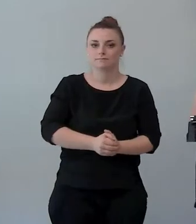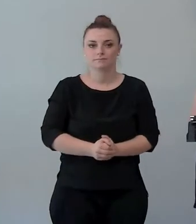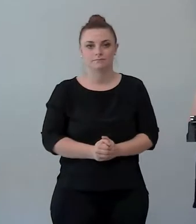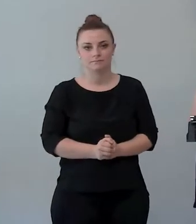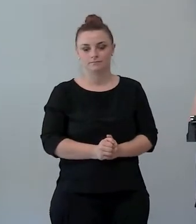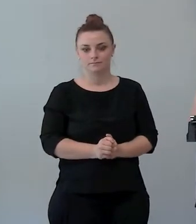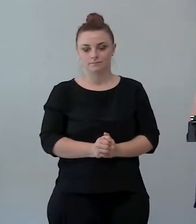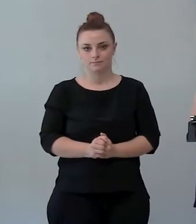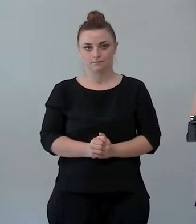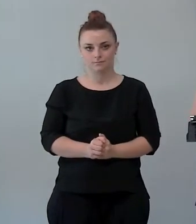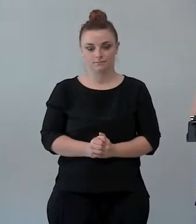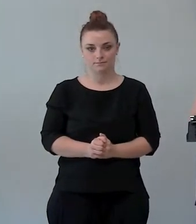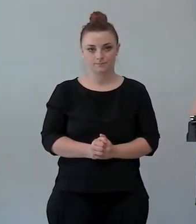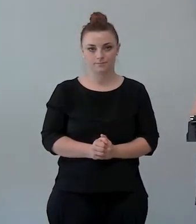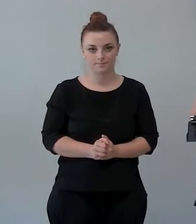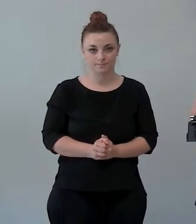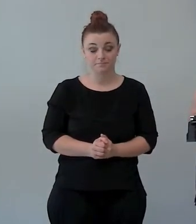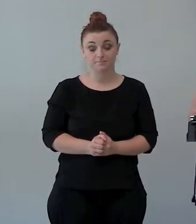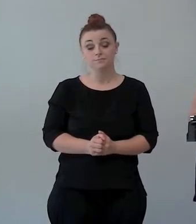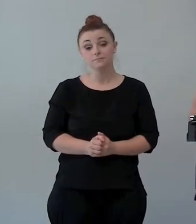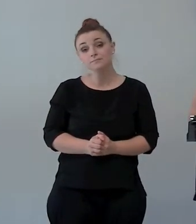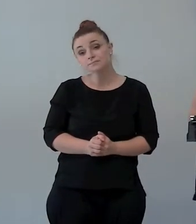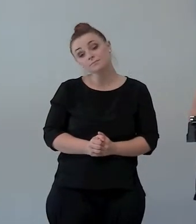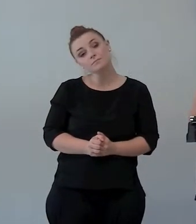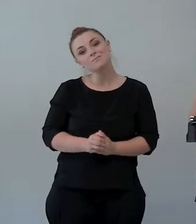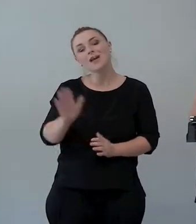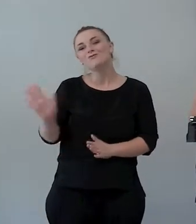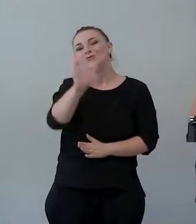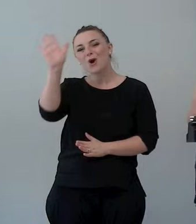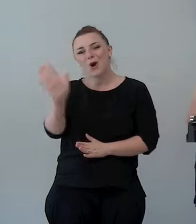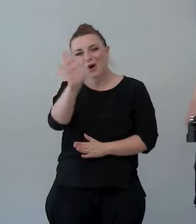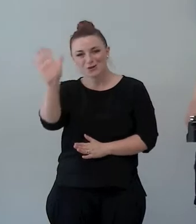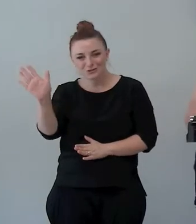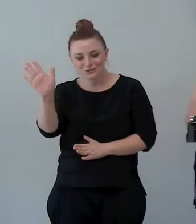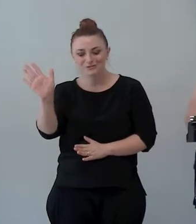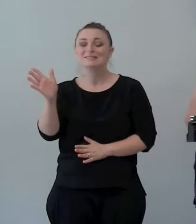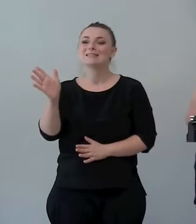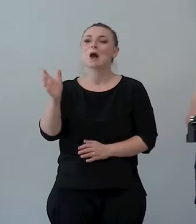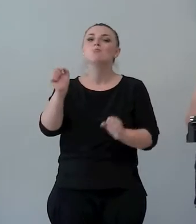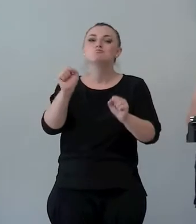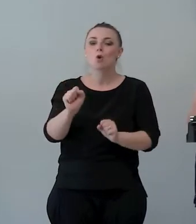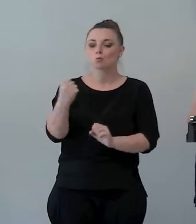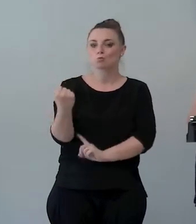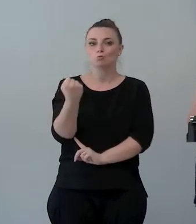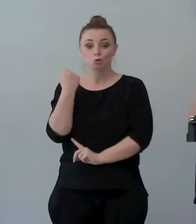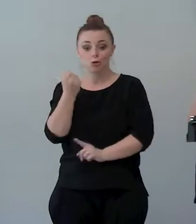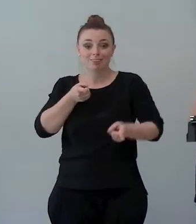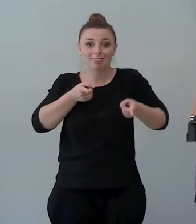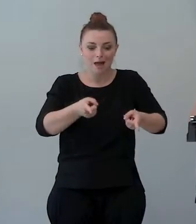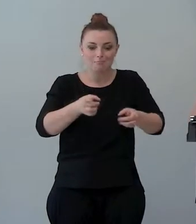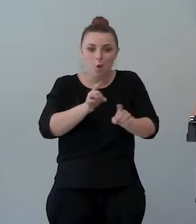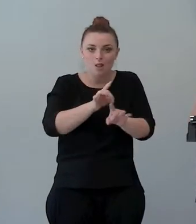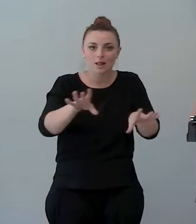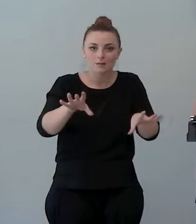this time? Forse hai più tempo per approfondire il tuo rapporto con Dio. Maybe you'll have